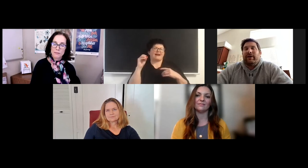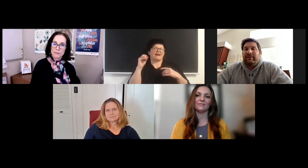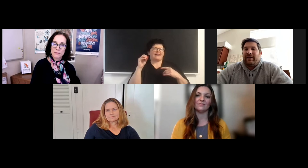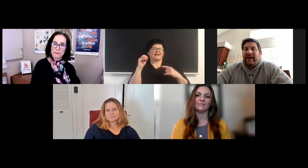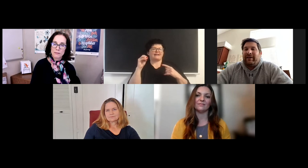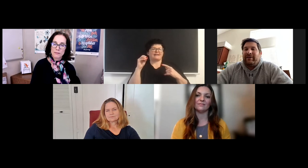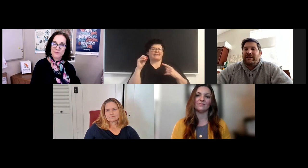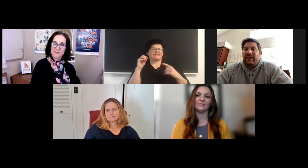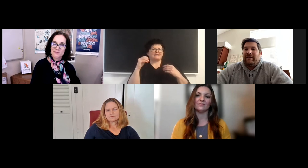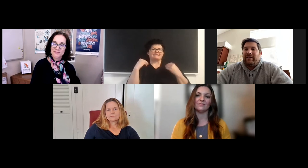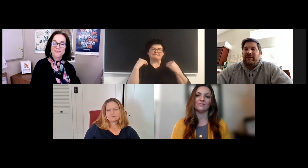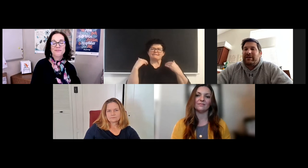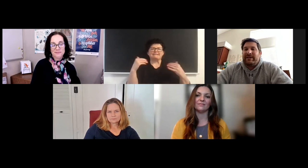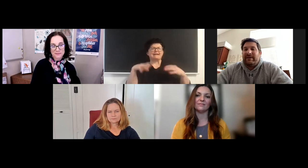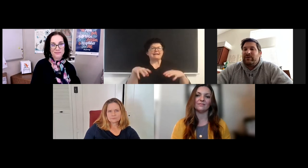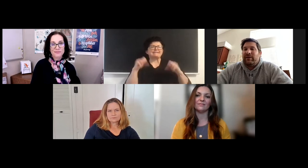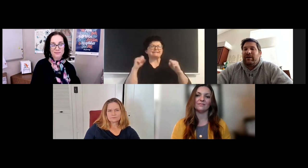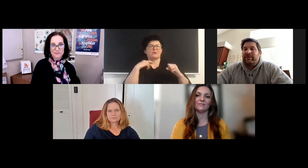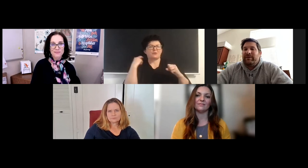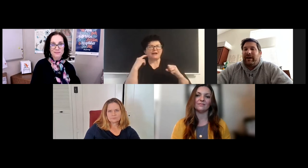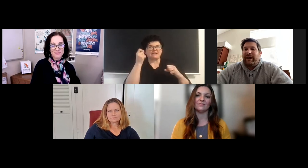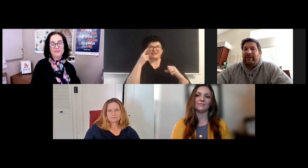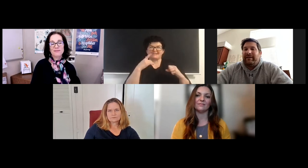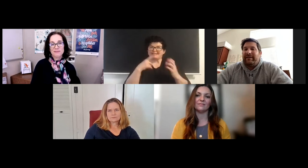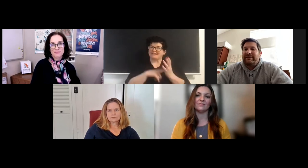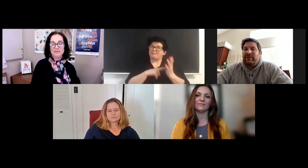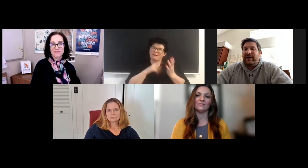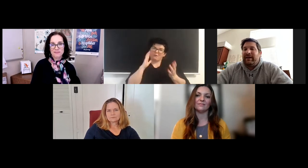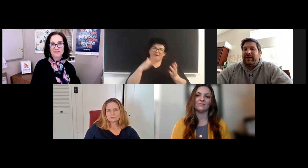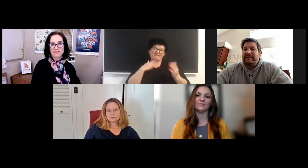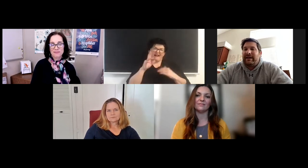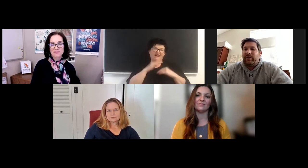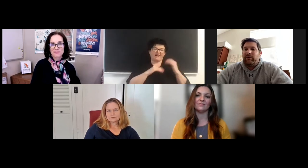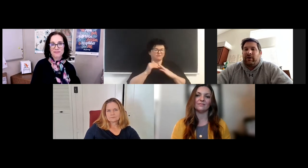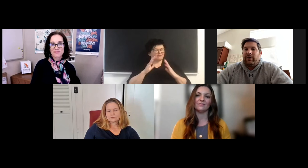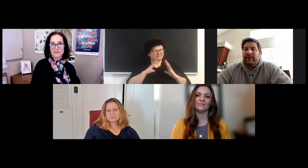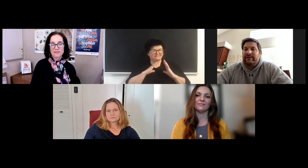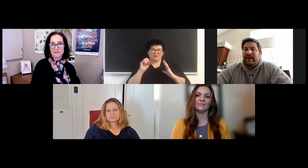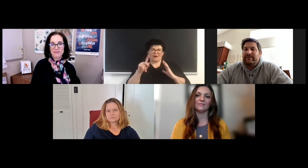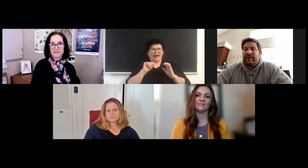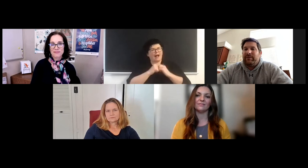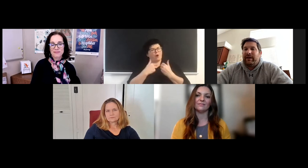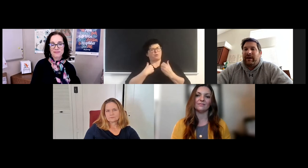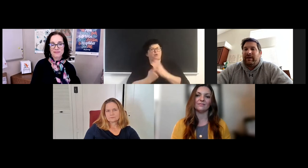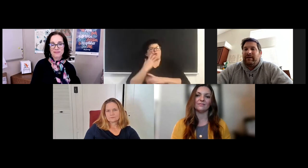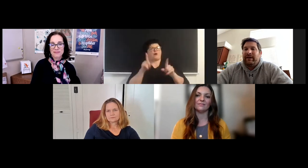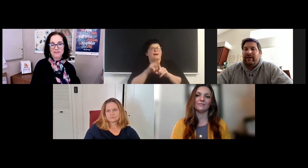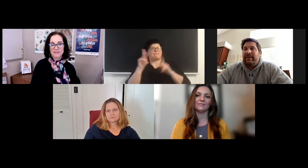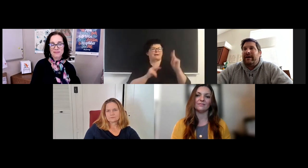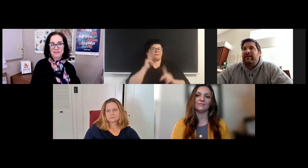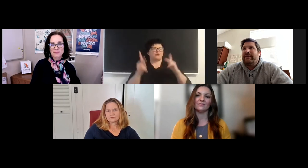the risk and understanding that there's going to be times where you're uncomfortable, and that's okay. Like that's how we grow as people.